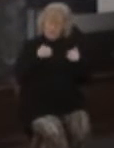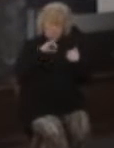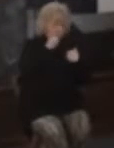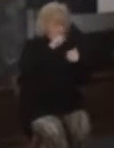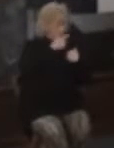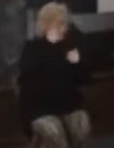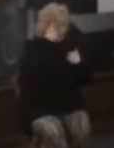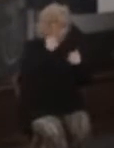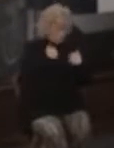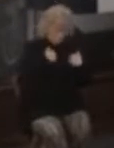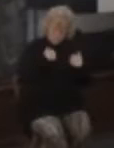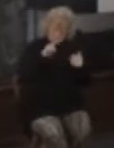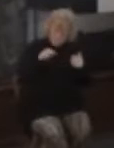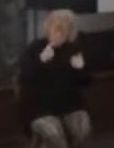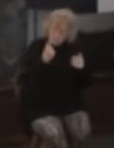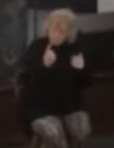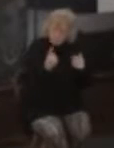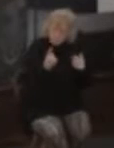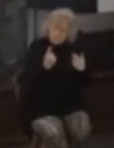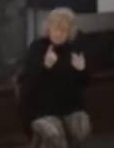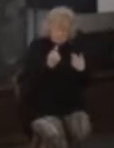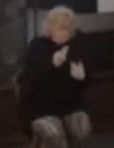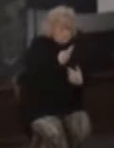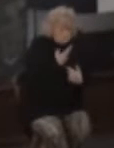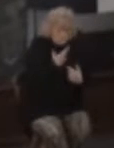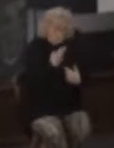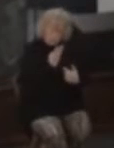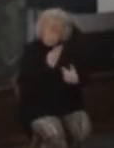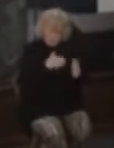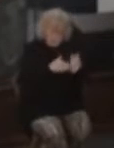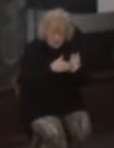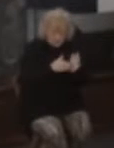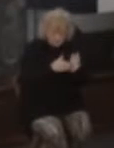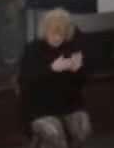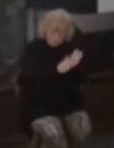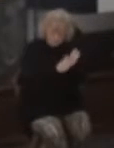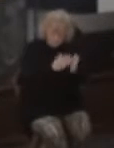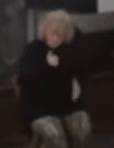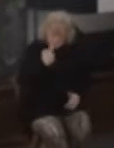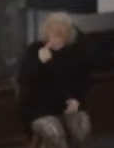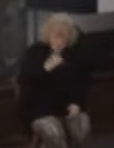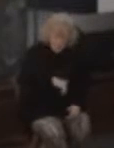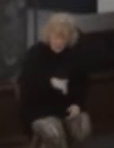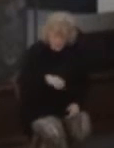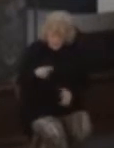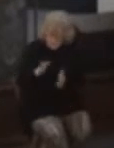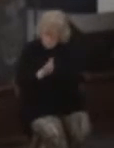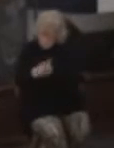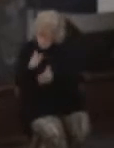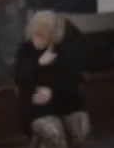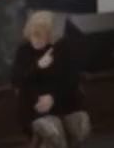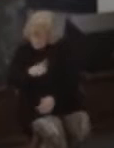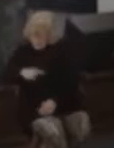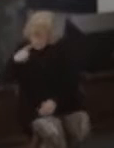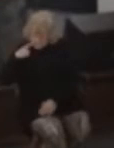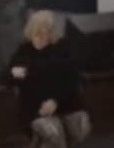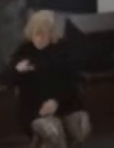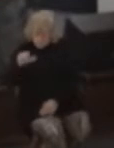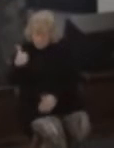thousands. What more can he get but the kingdom?" And from that time on, Saul kept a close eye on